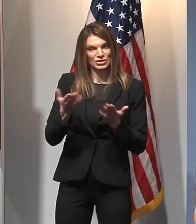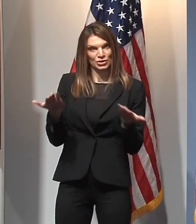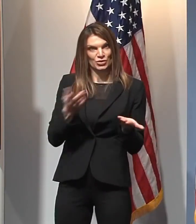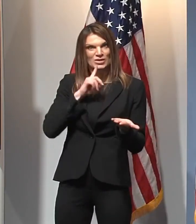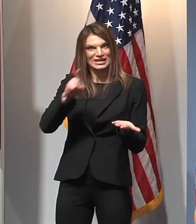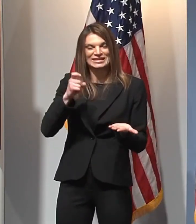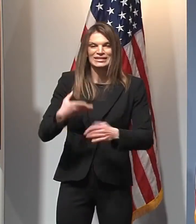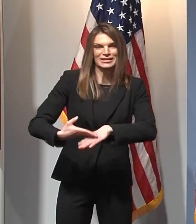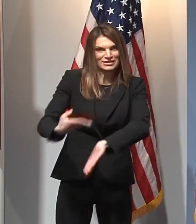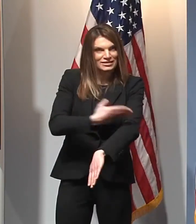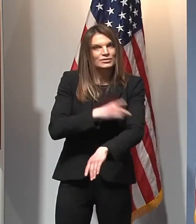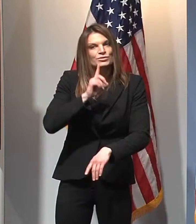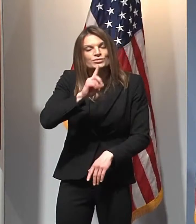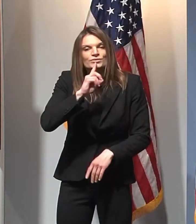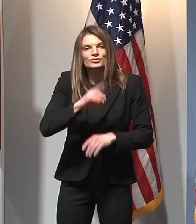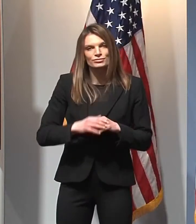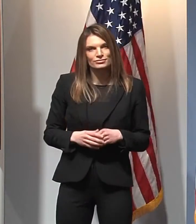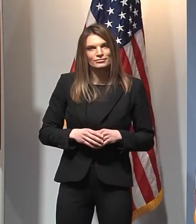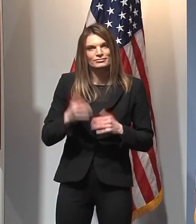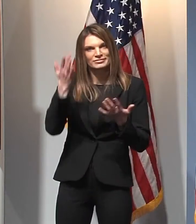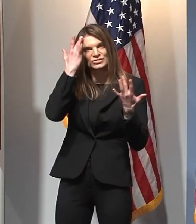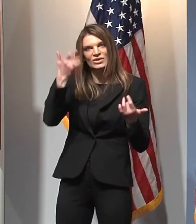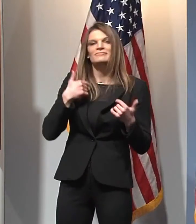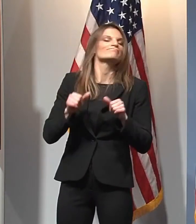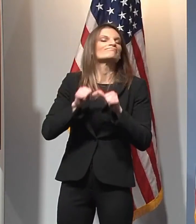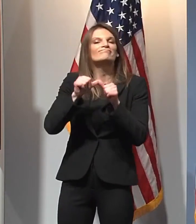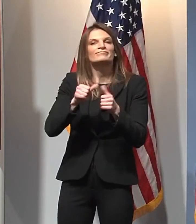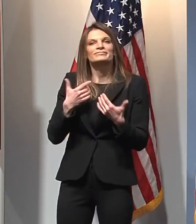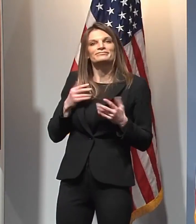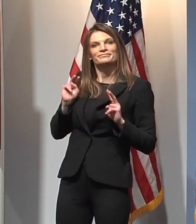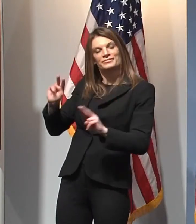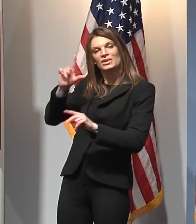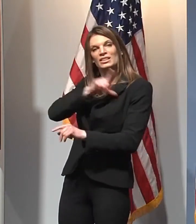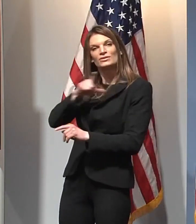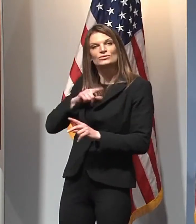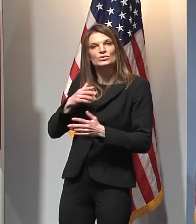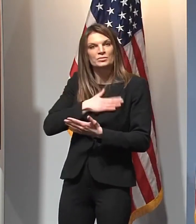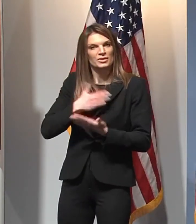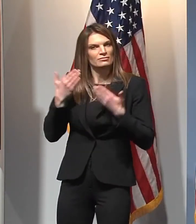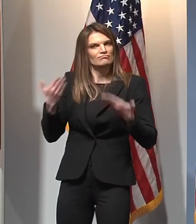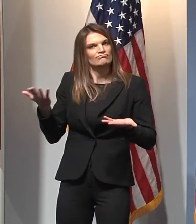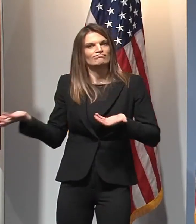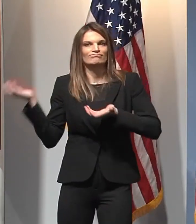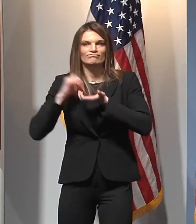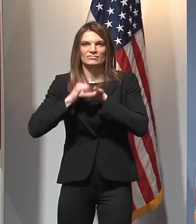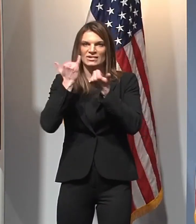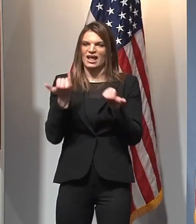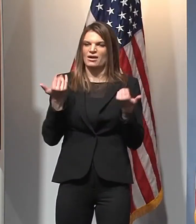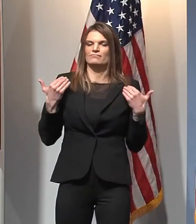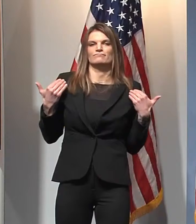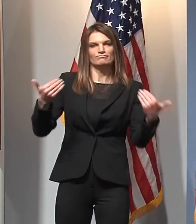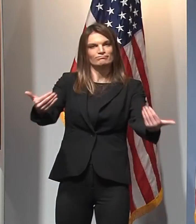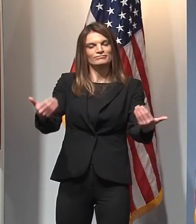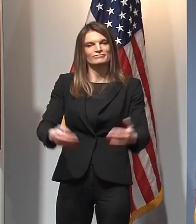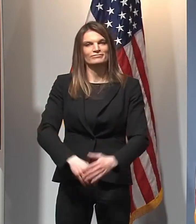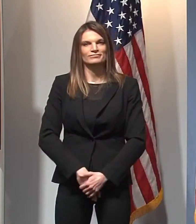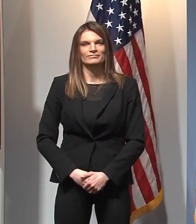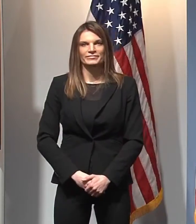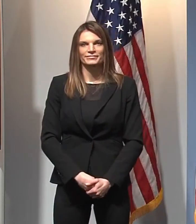desperately needs to do that. And that's why I'm continuing to welcome the legislature to partner with me, and let's get it done.